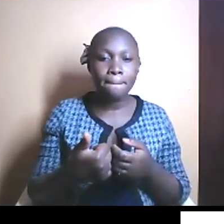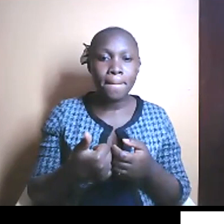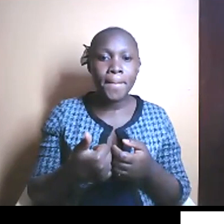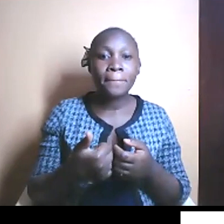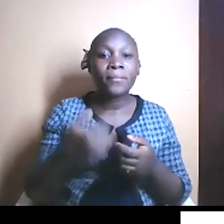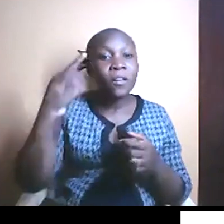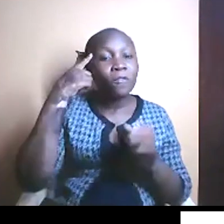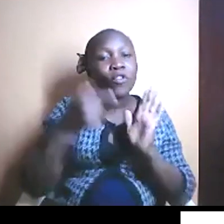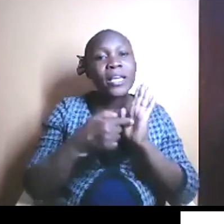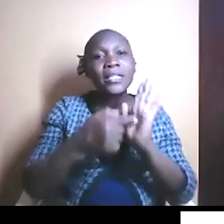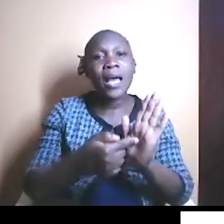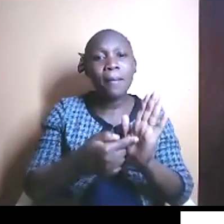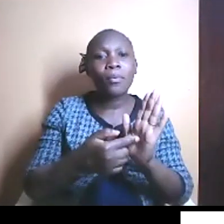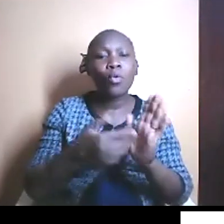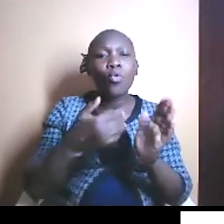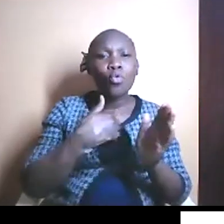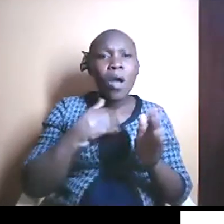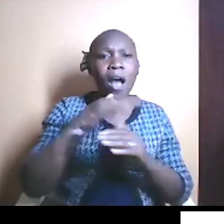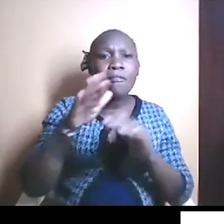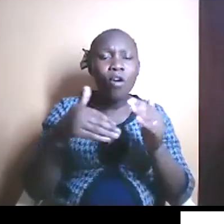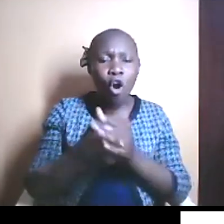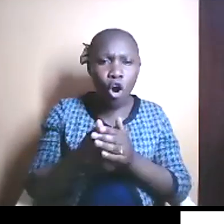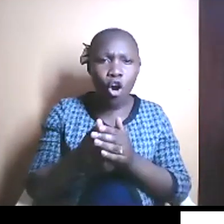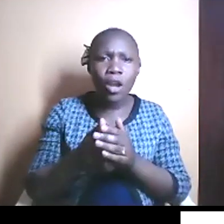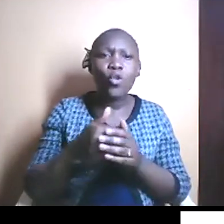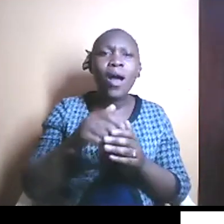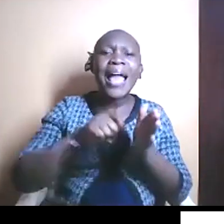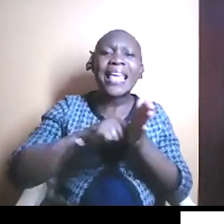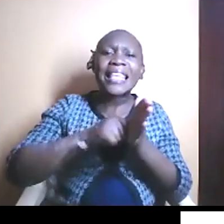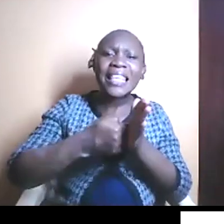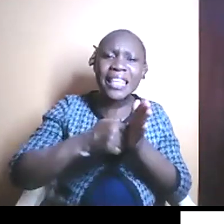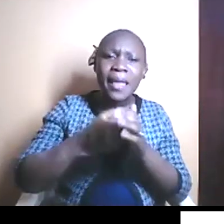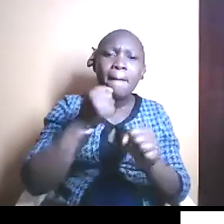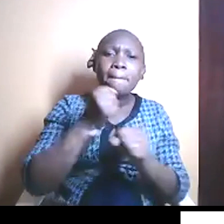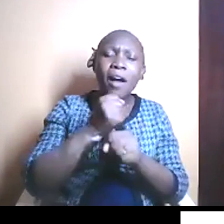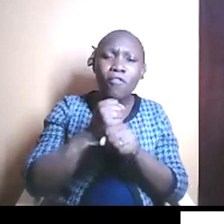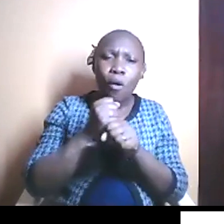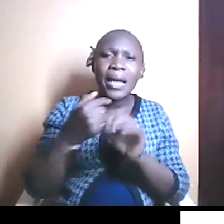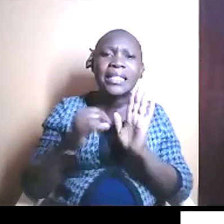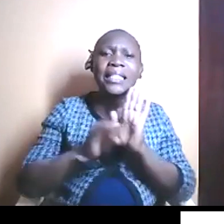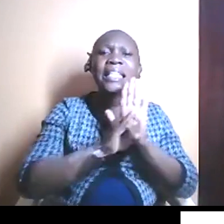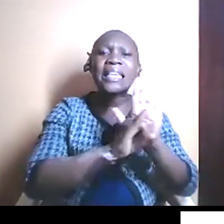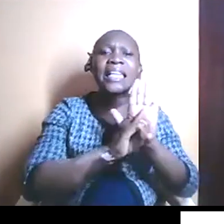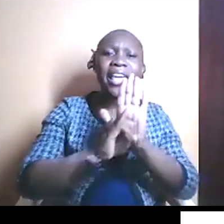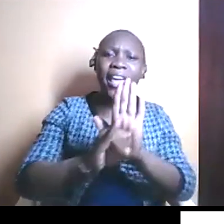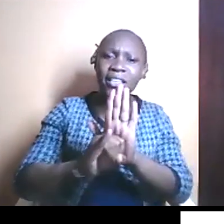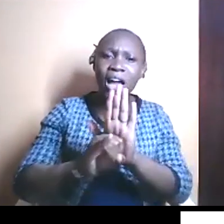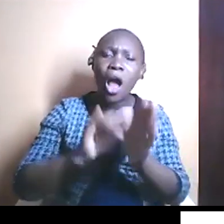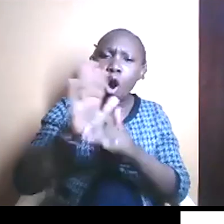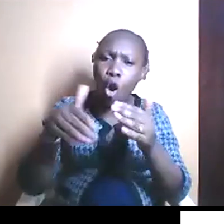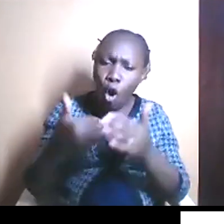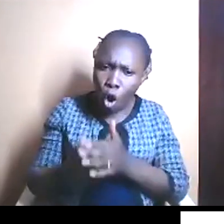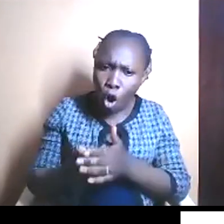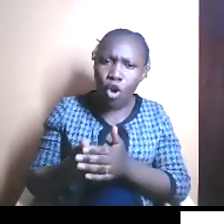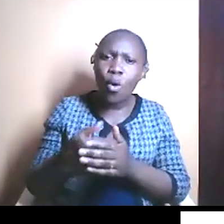all your KPIs, that is your key performance indicators, and all your annual targets are on course. But you